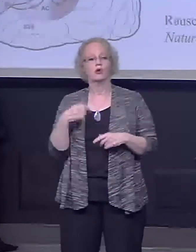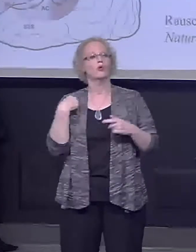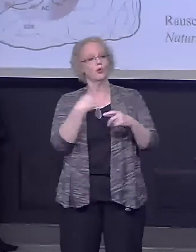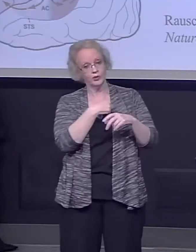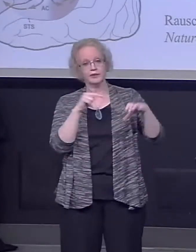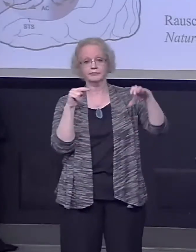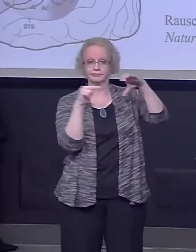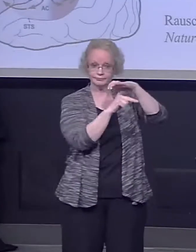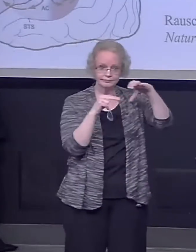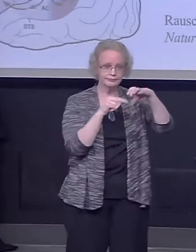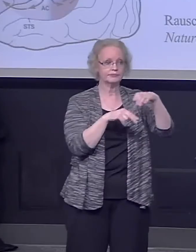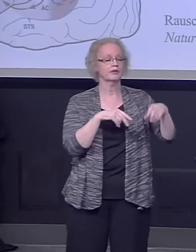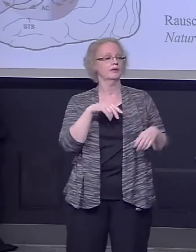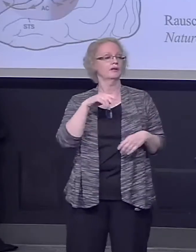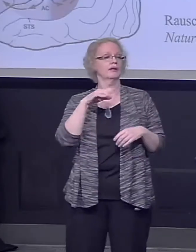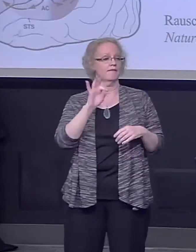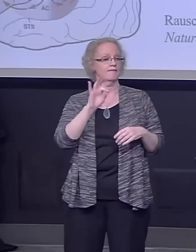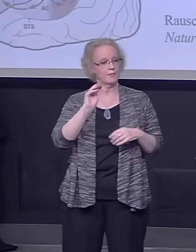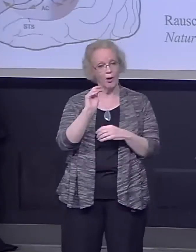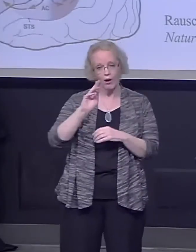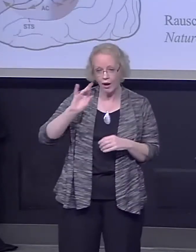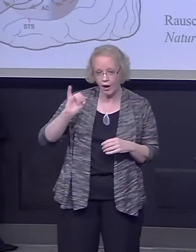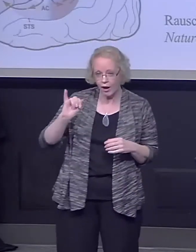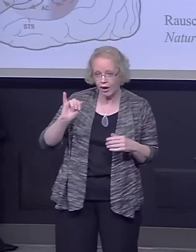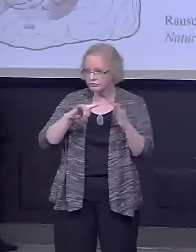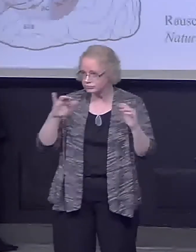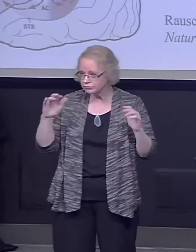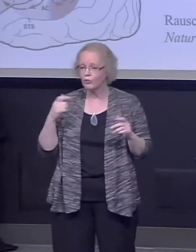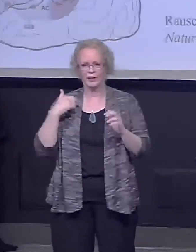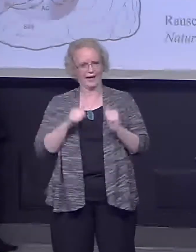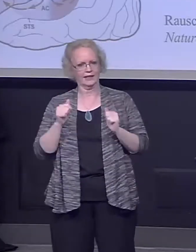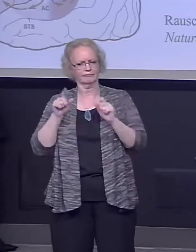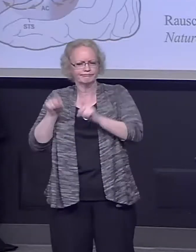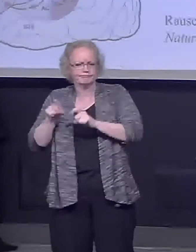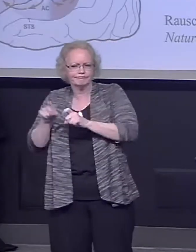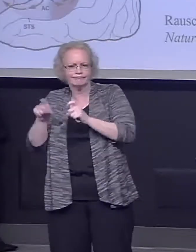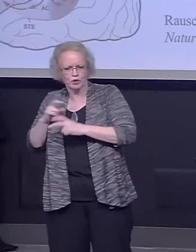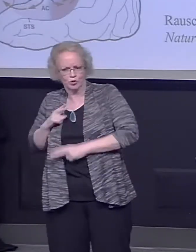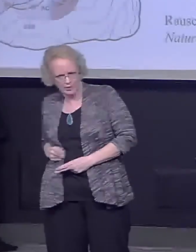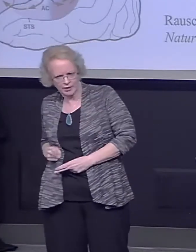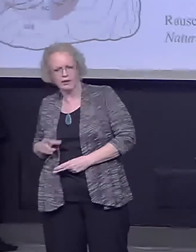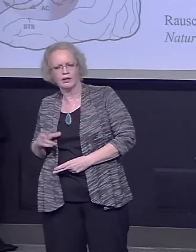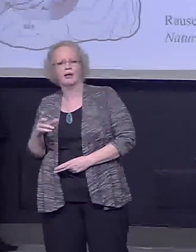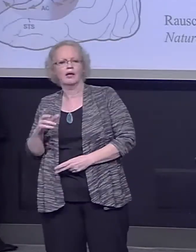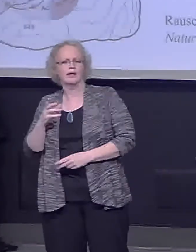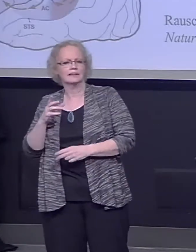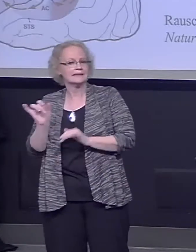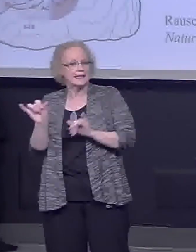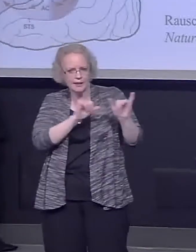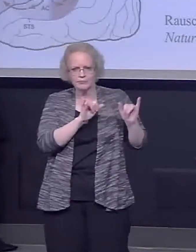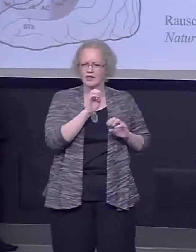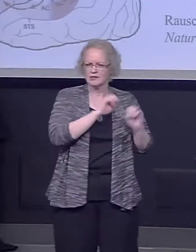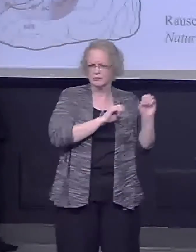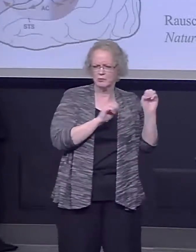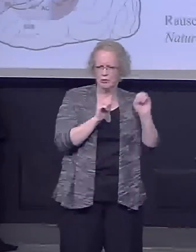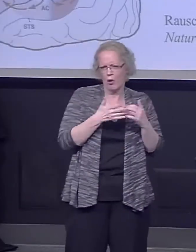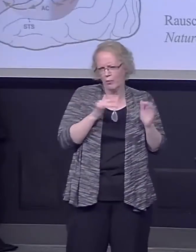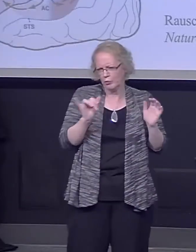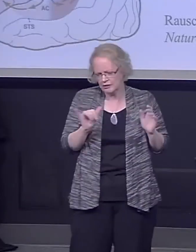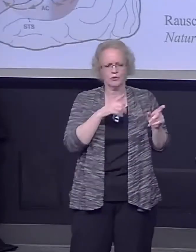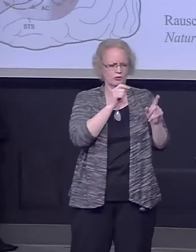we can now do experiments in humans that mimic those that have been done in the monkey and then verify